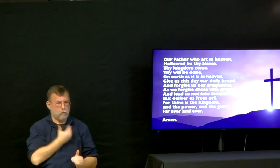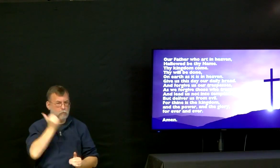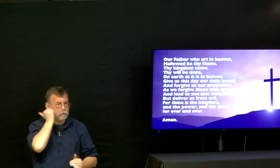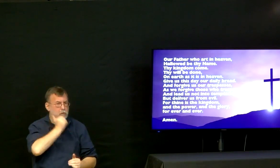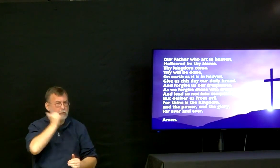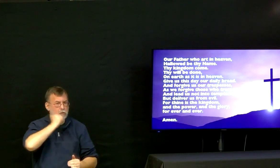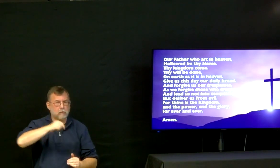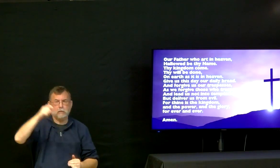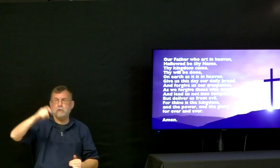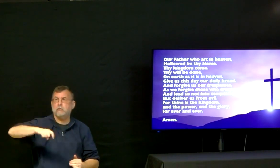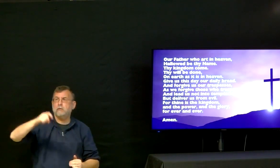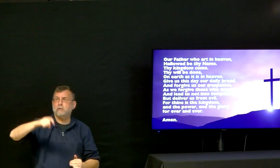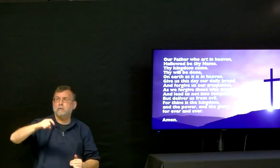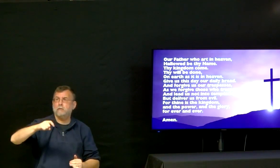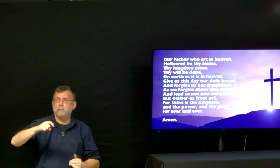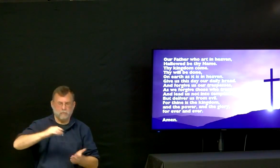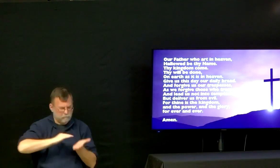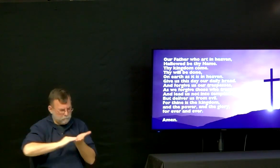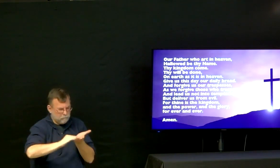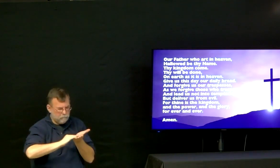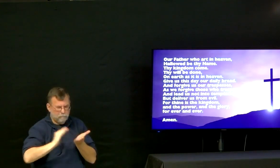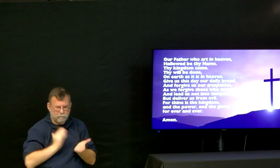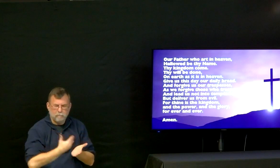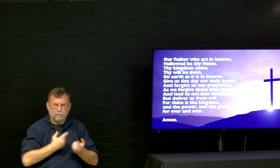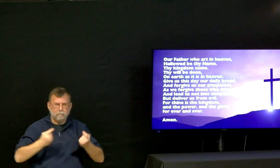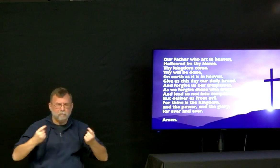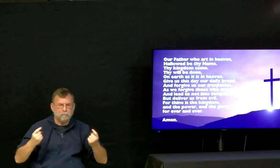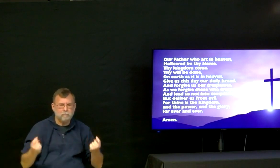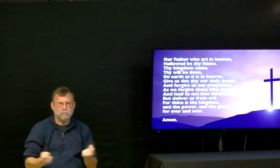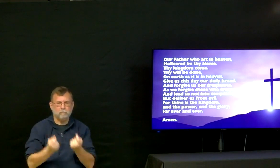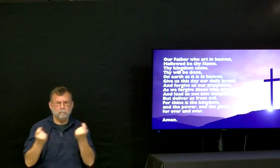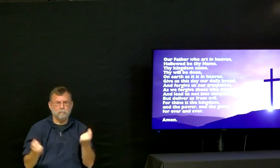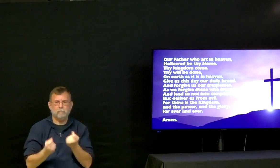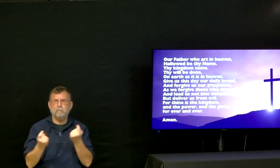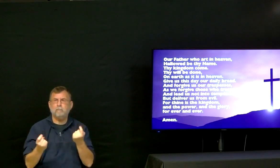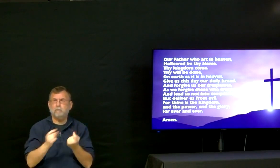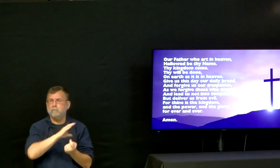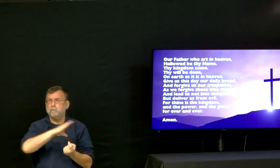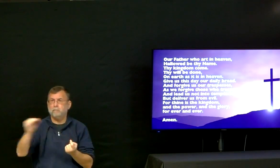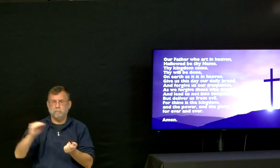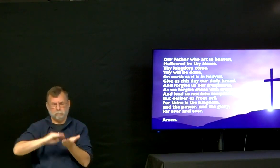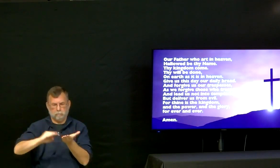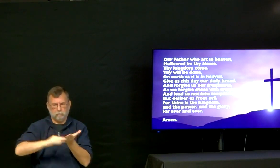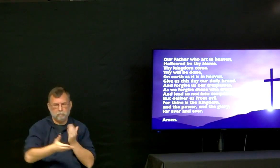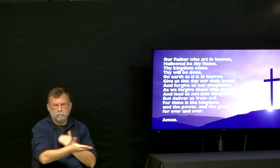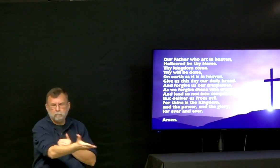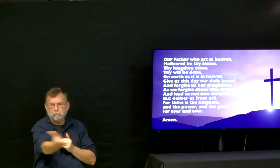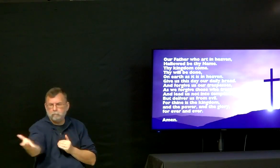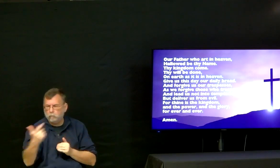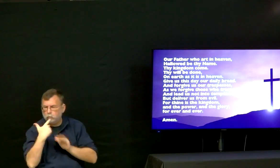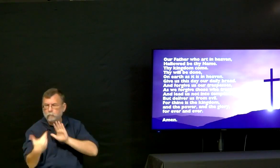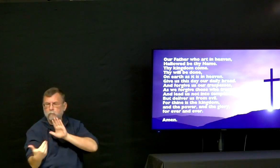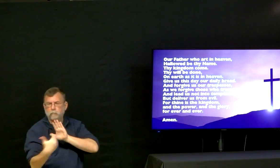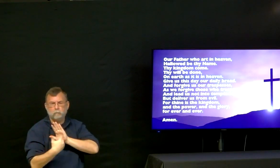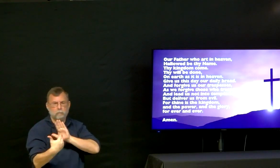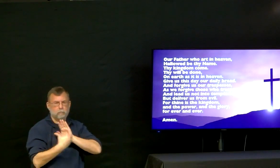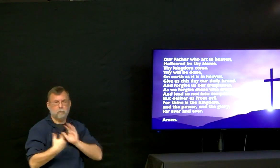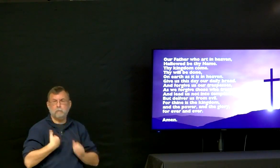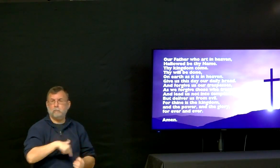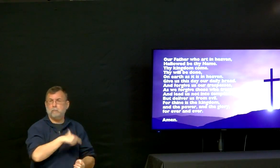Give us this day our daily bread, and forgive us our trespasses, as we forgive those who trespass against